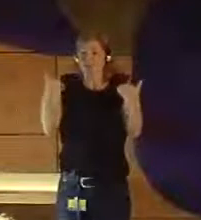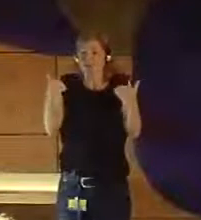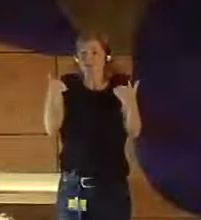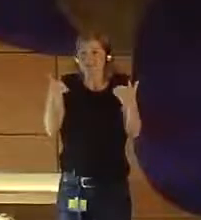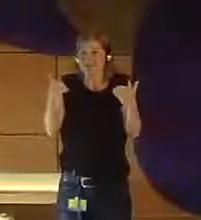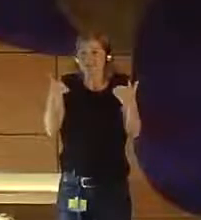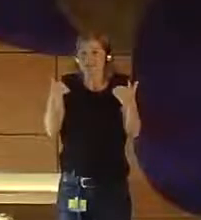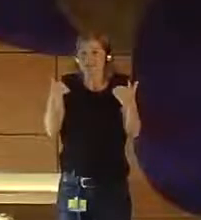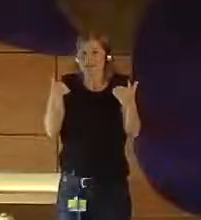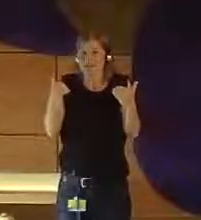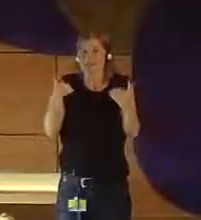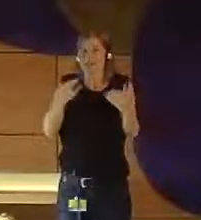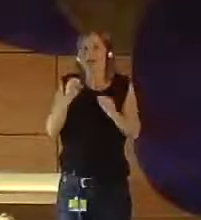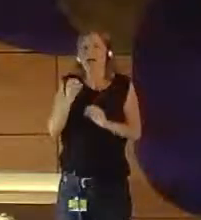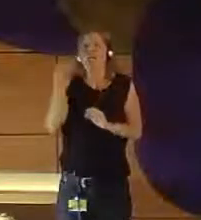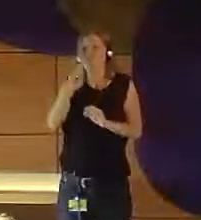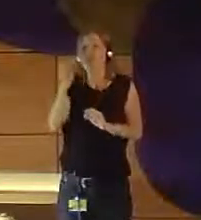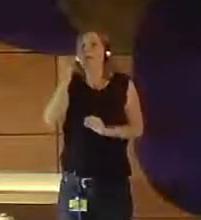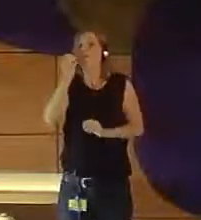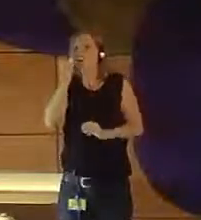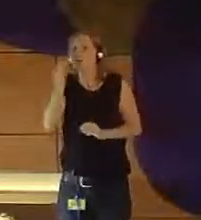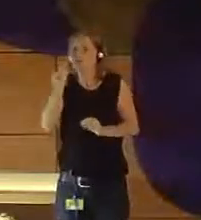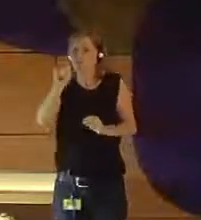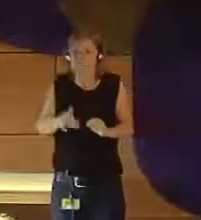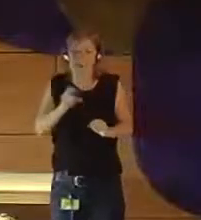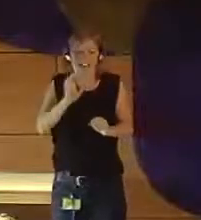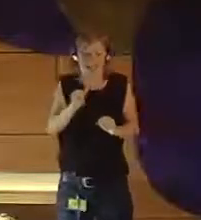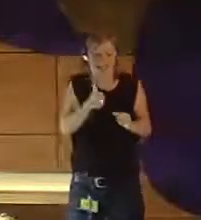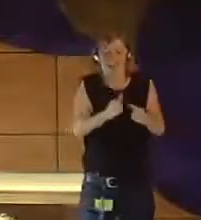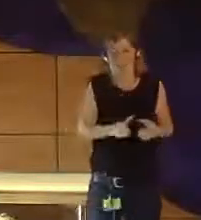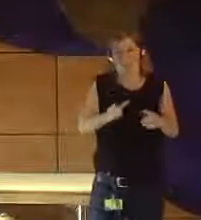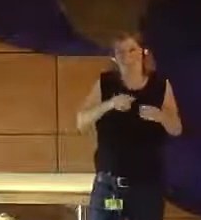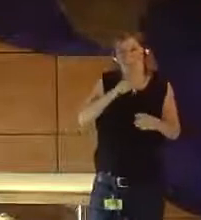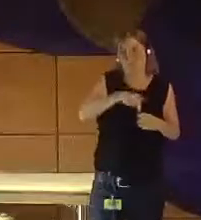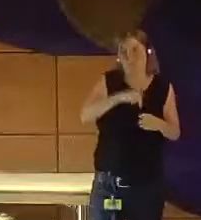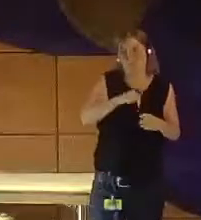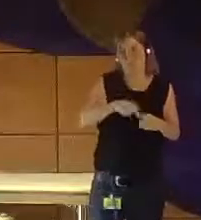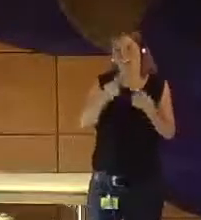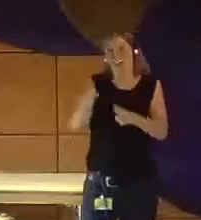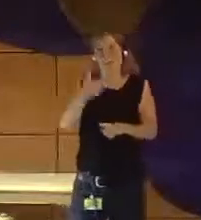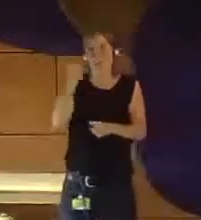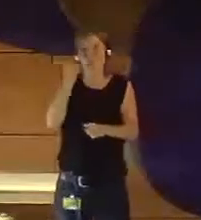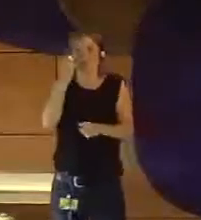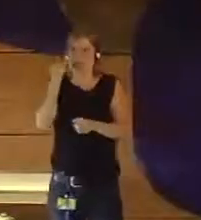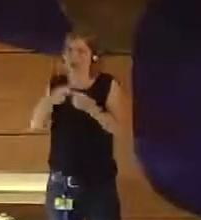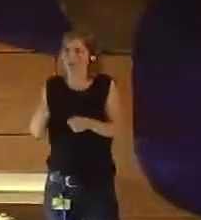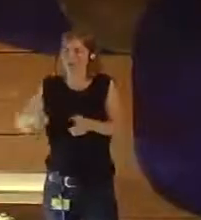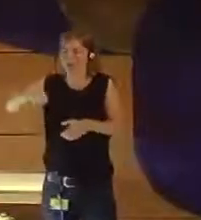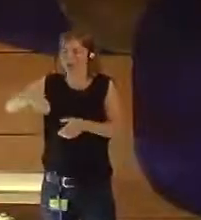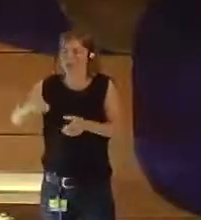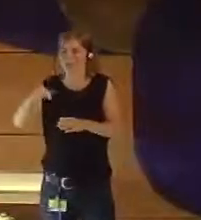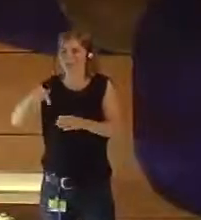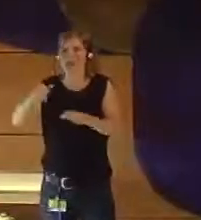one, and that was called HMG. It's now synthetic as well, you'll be pleased to know. But that is what we call FSH. It's got high